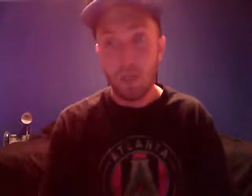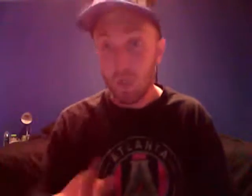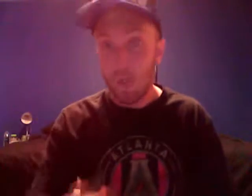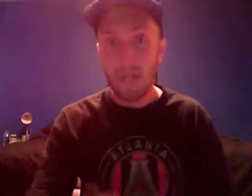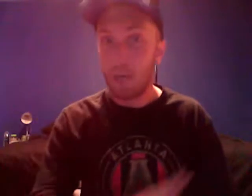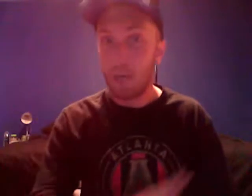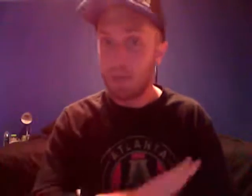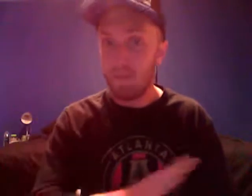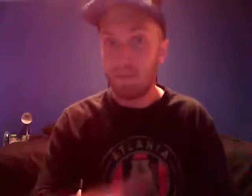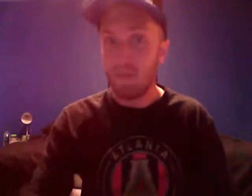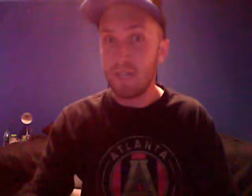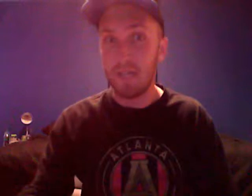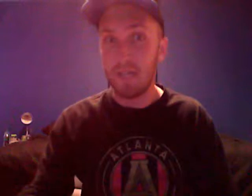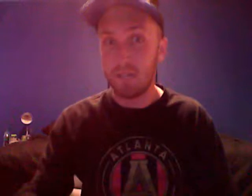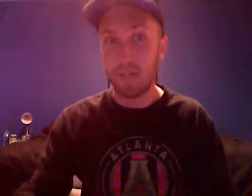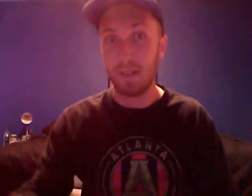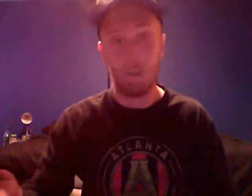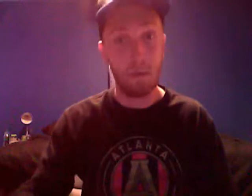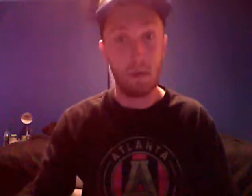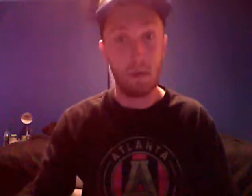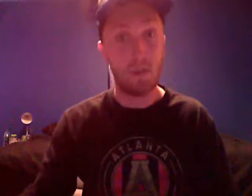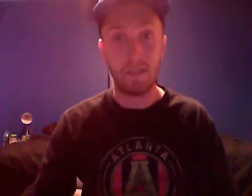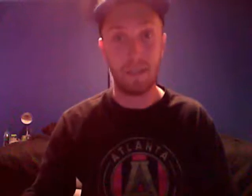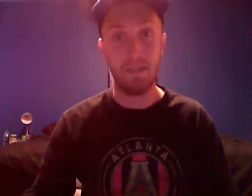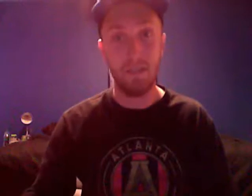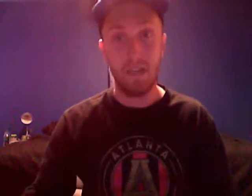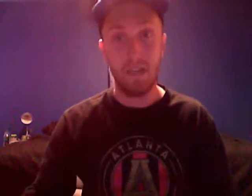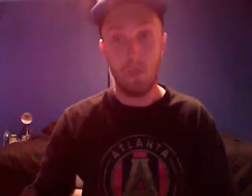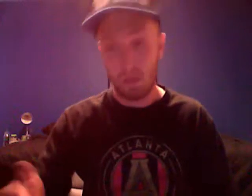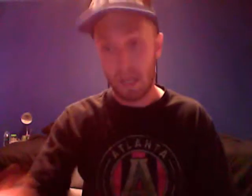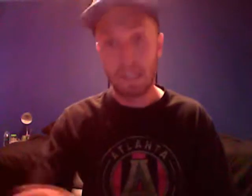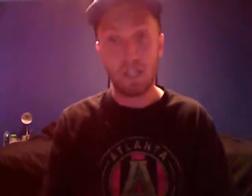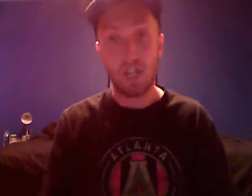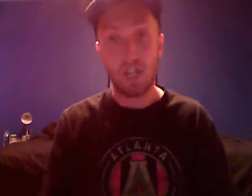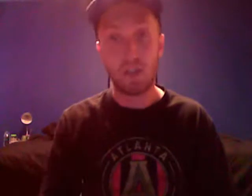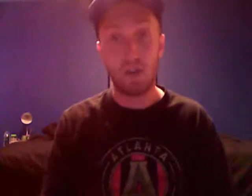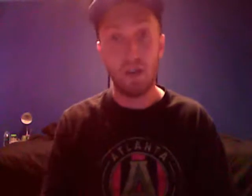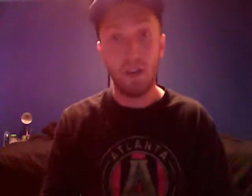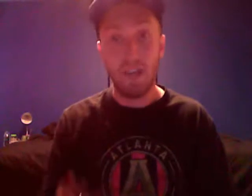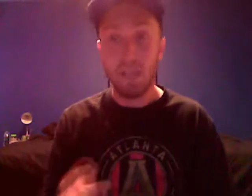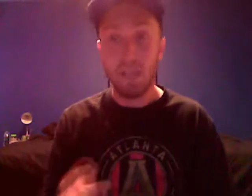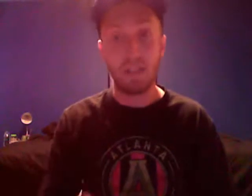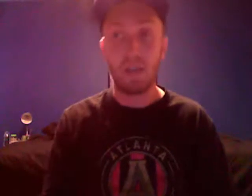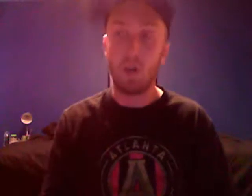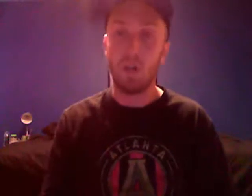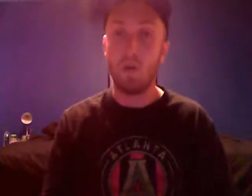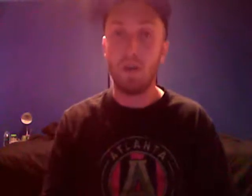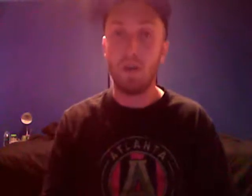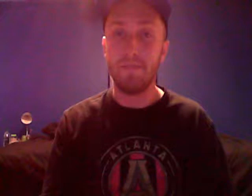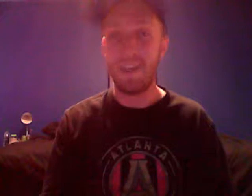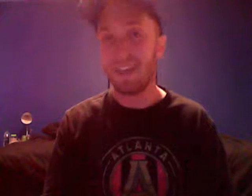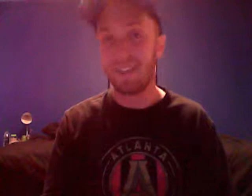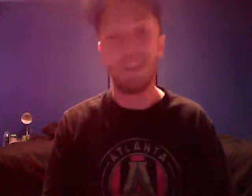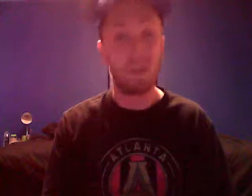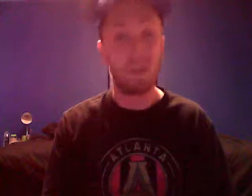You wait a good 15 seconds, probably 30 seconds, while the guy's getting checked on, and then decide, oh, you know what? In hindsight, that was